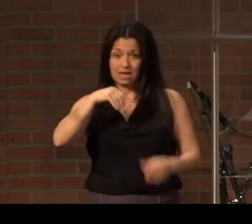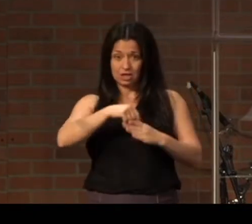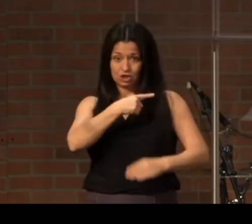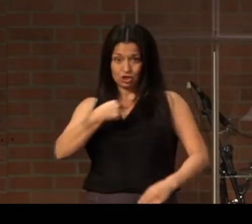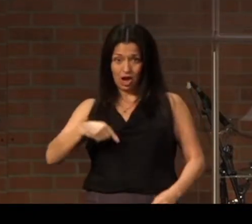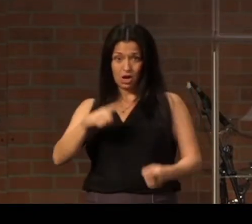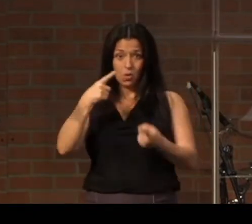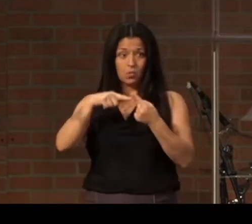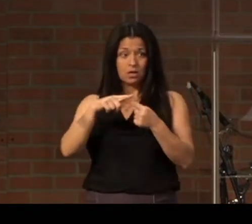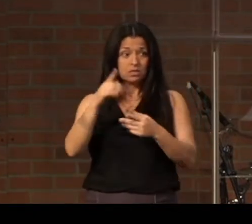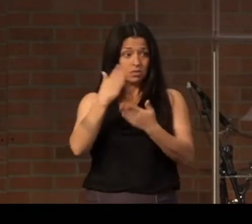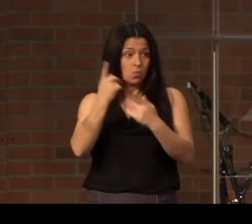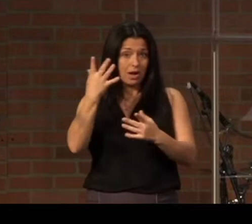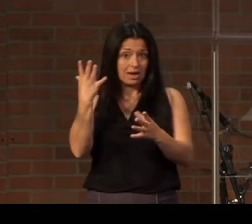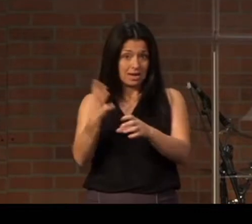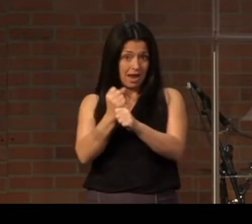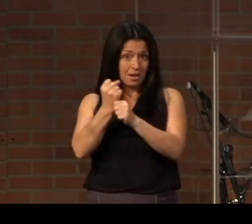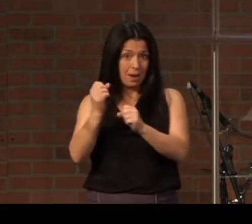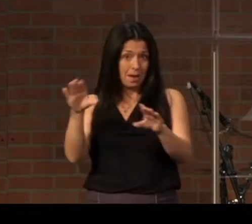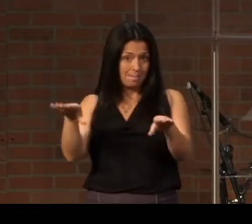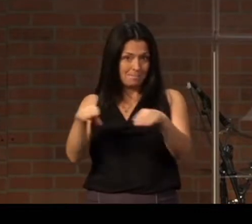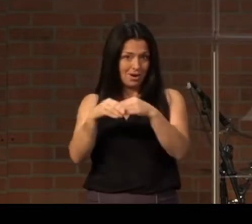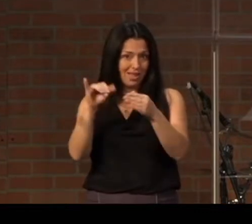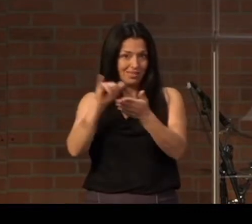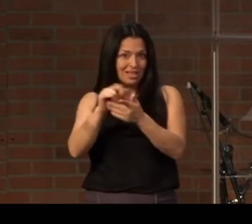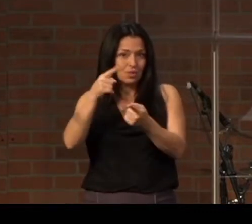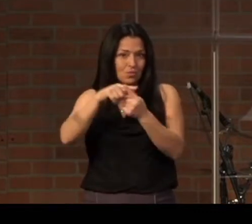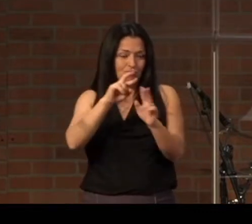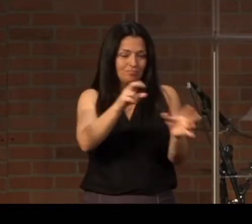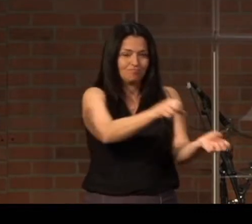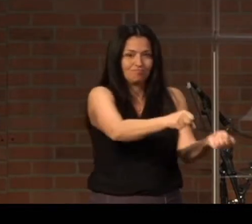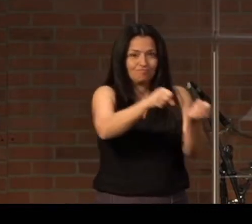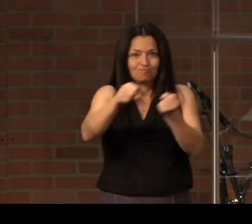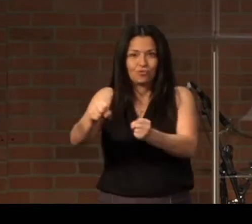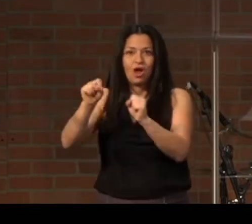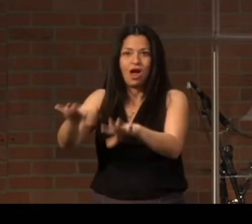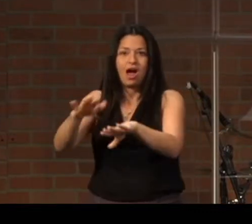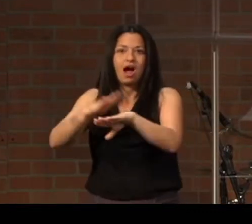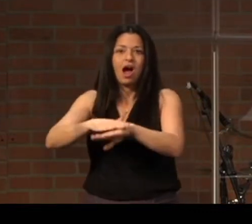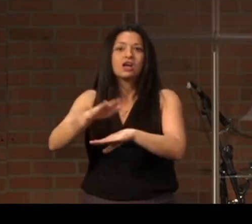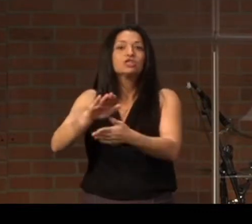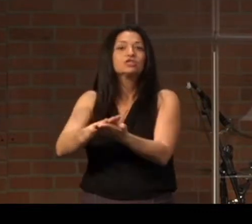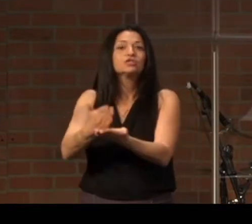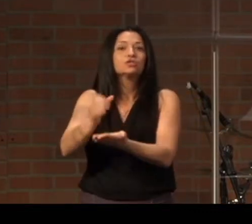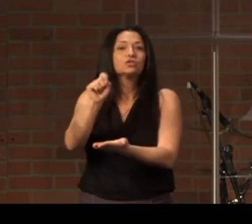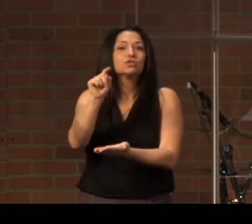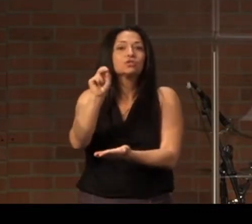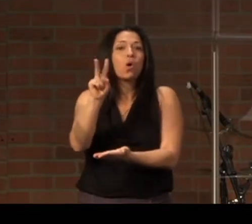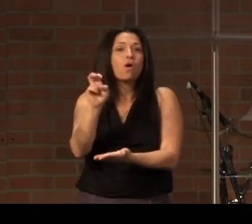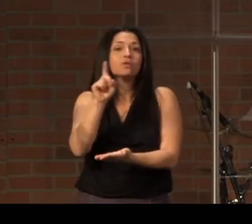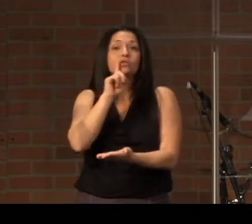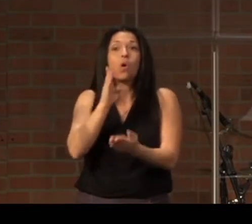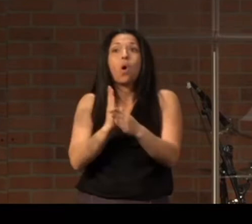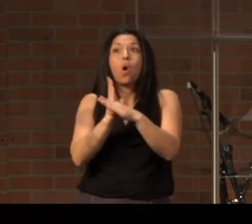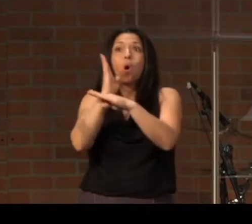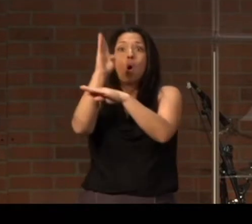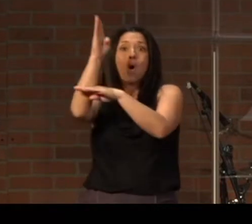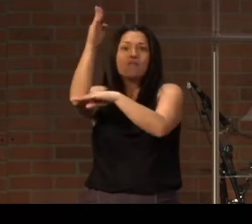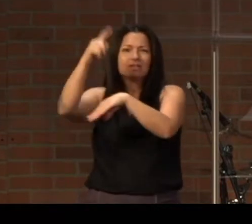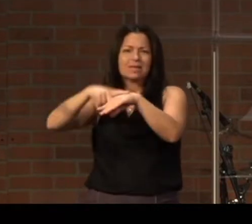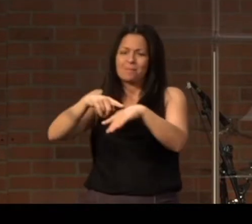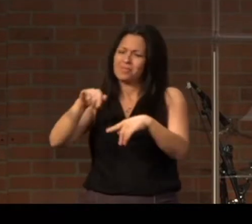someone gets married, that's when they put the teapot on the stove so that over the course of 10 or 20 years, then it's